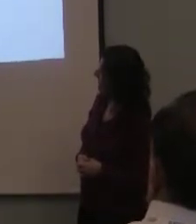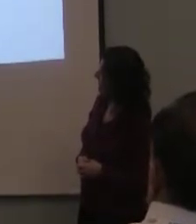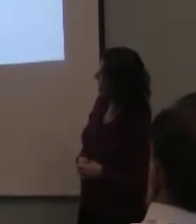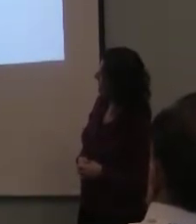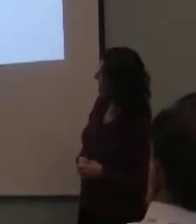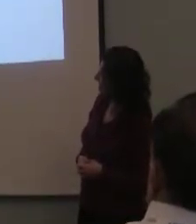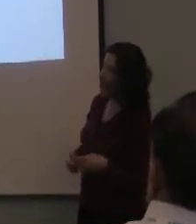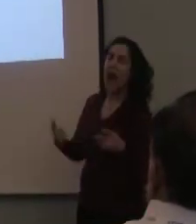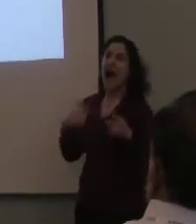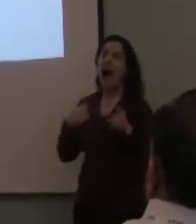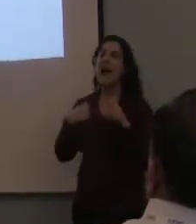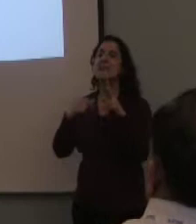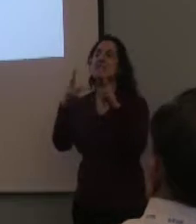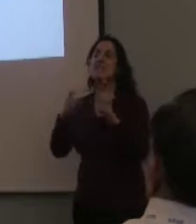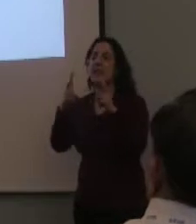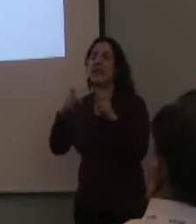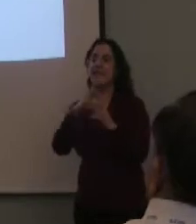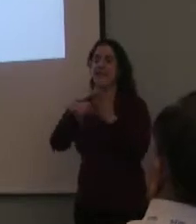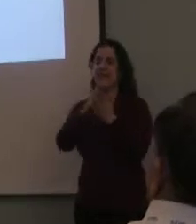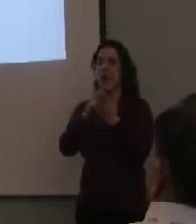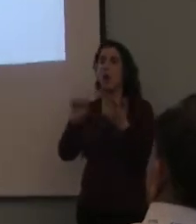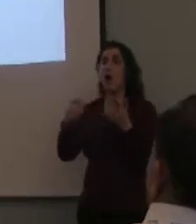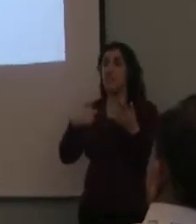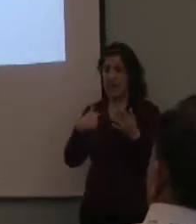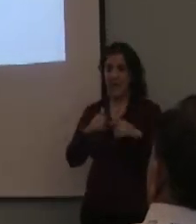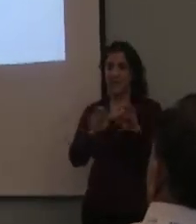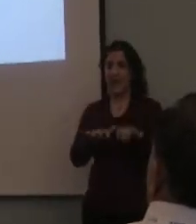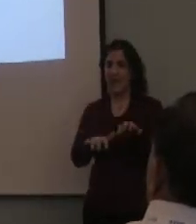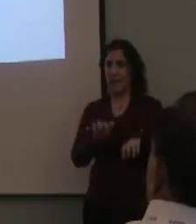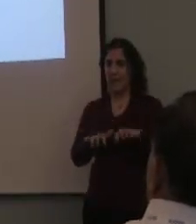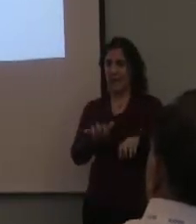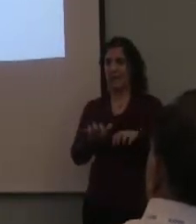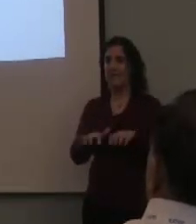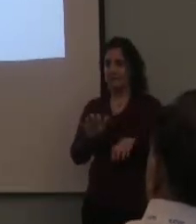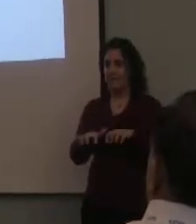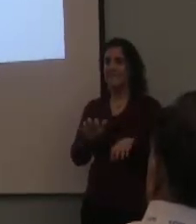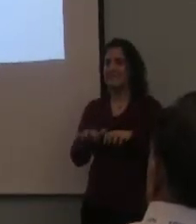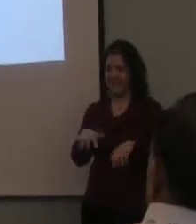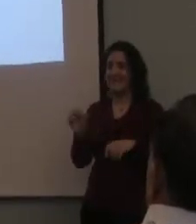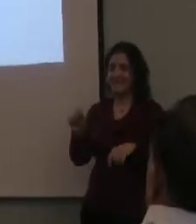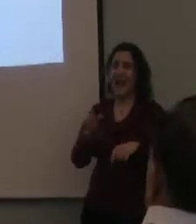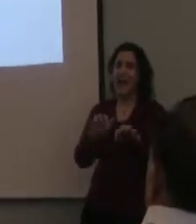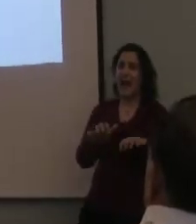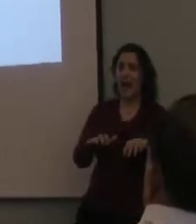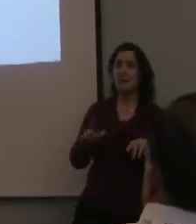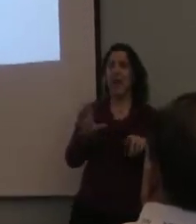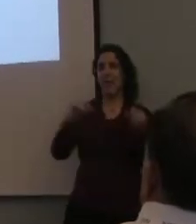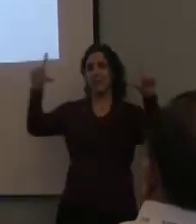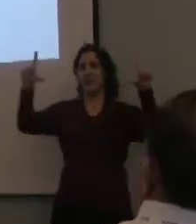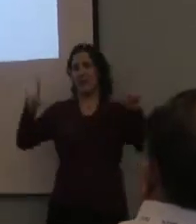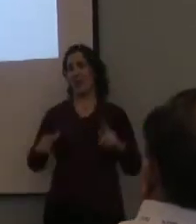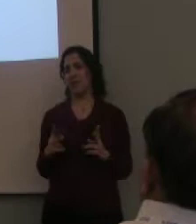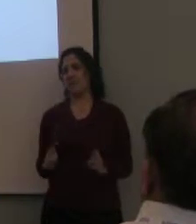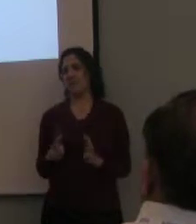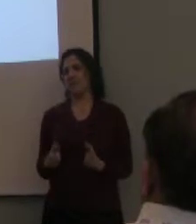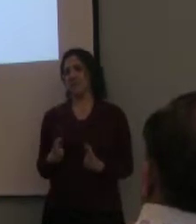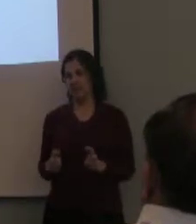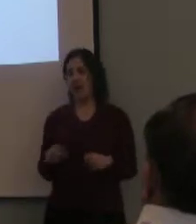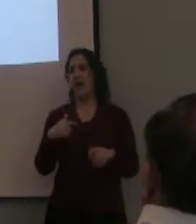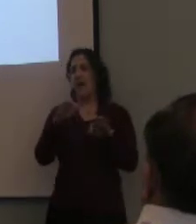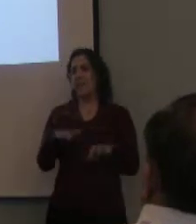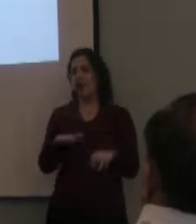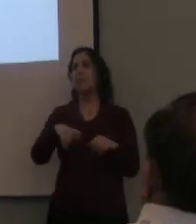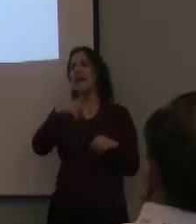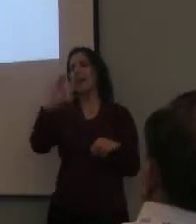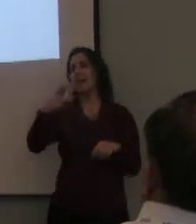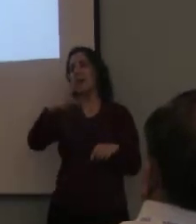I recorded a video of me typing a bit about the history of Russia during Nicholas